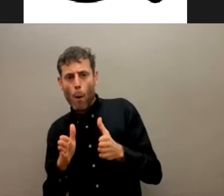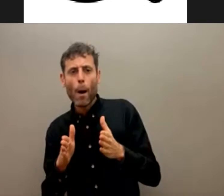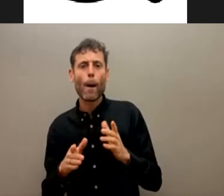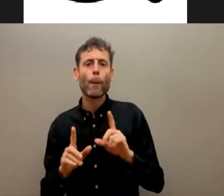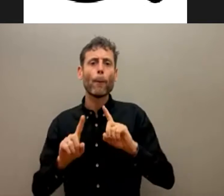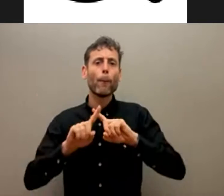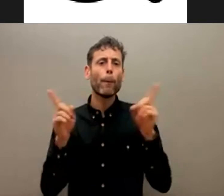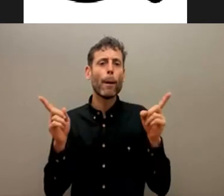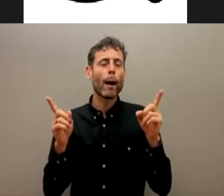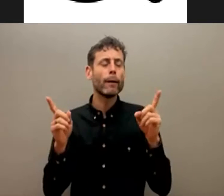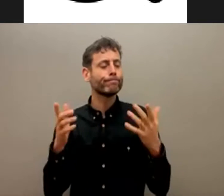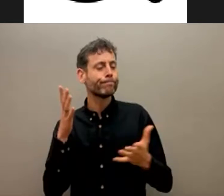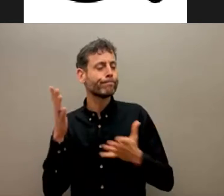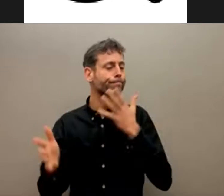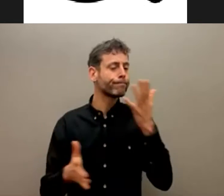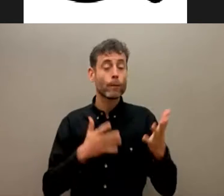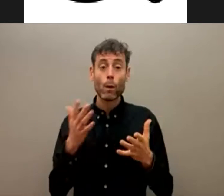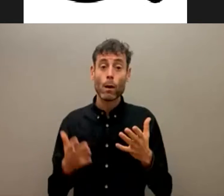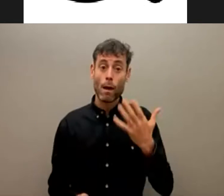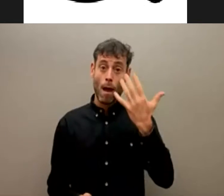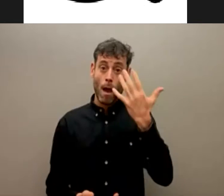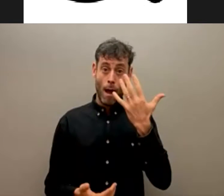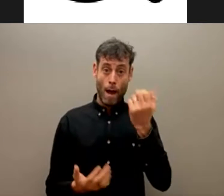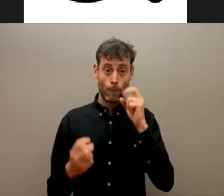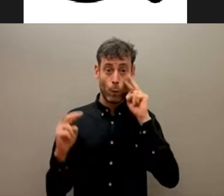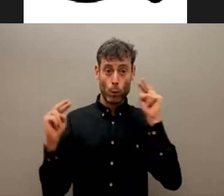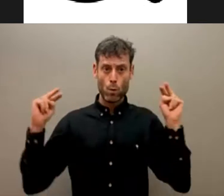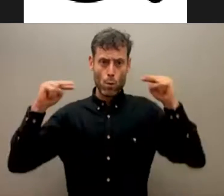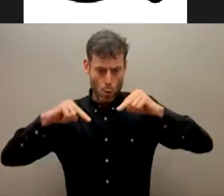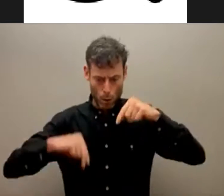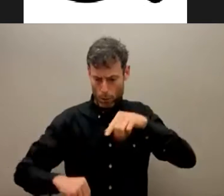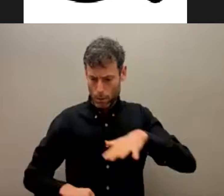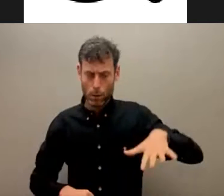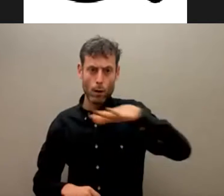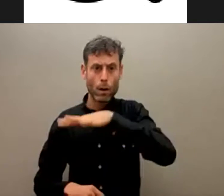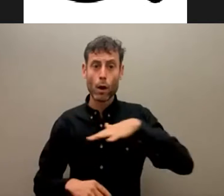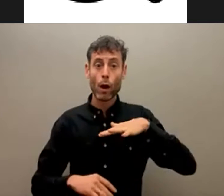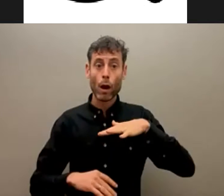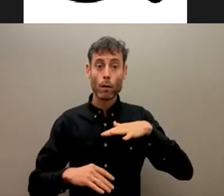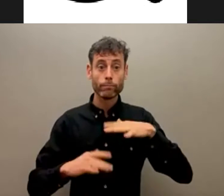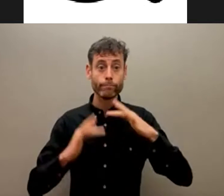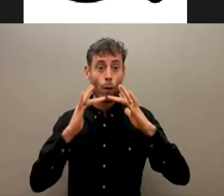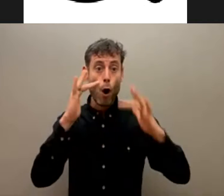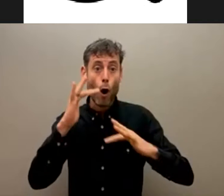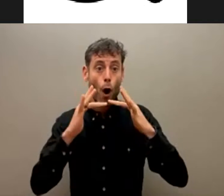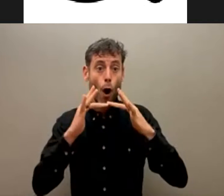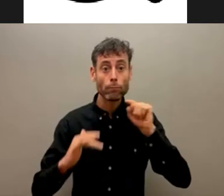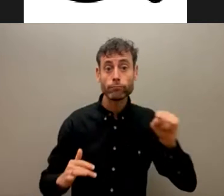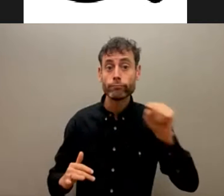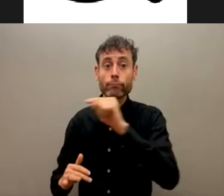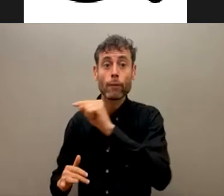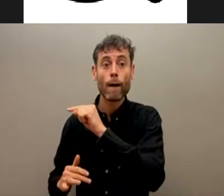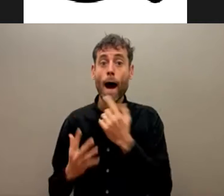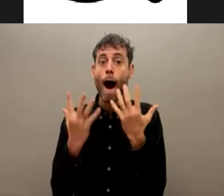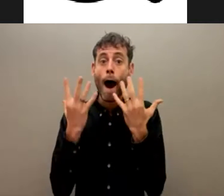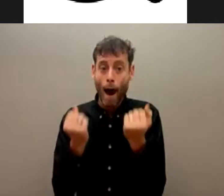the structures and capacities in place to support the online volunteering? If yes, then we can